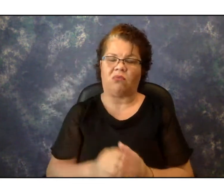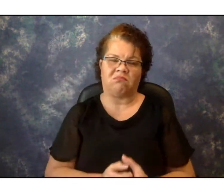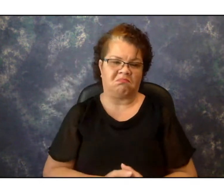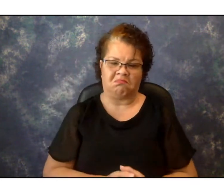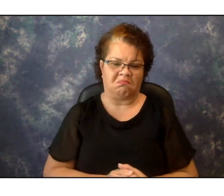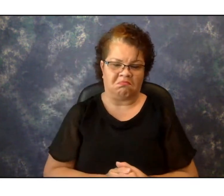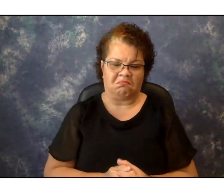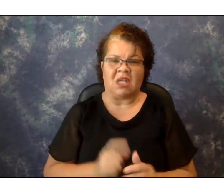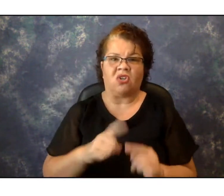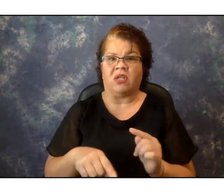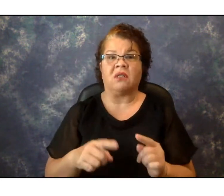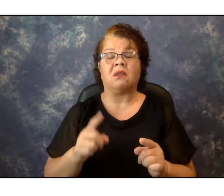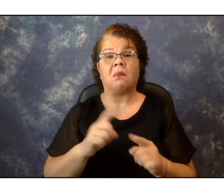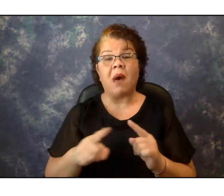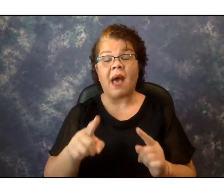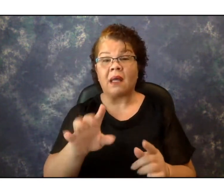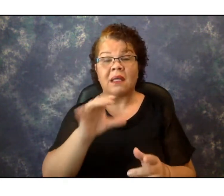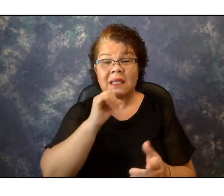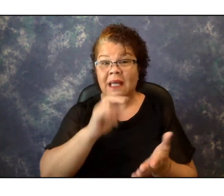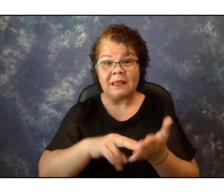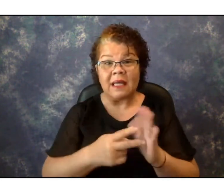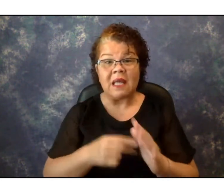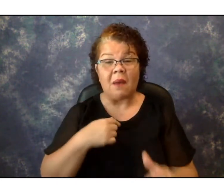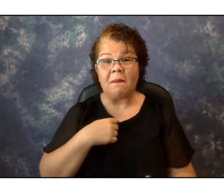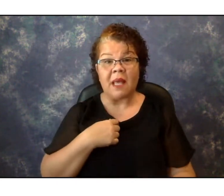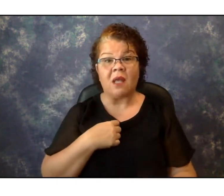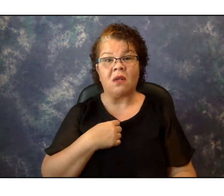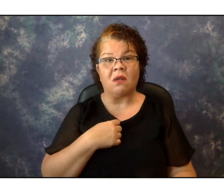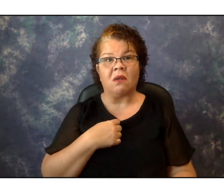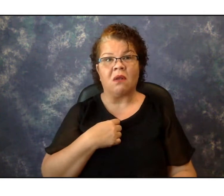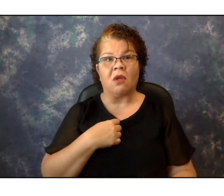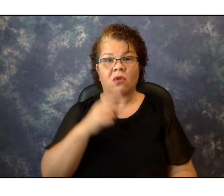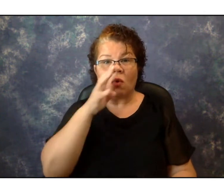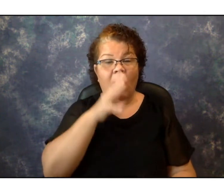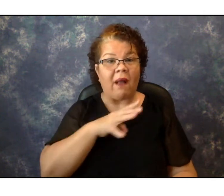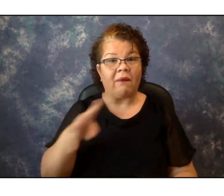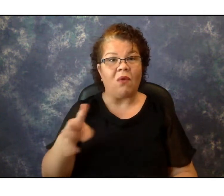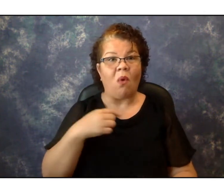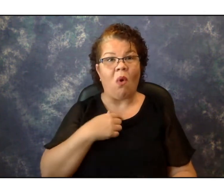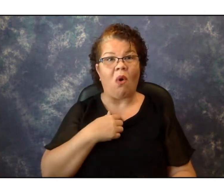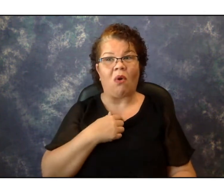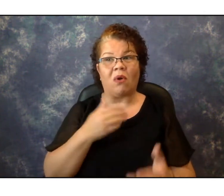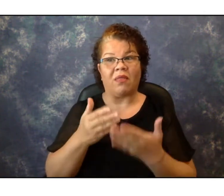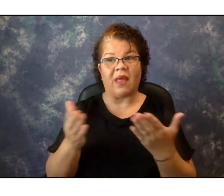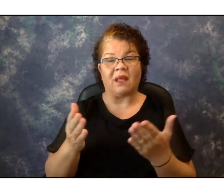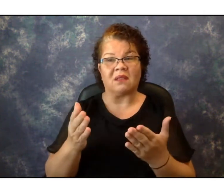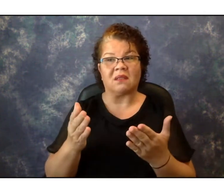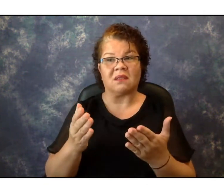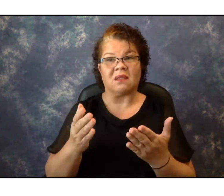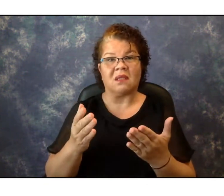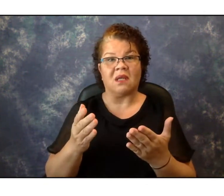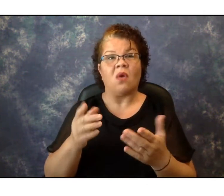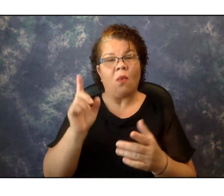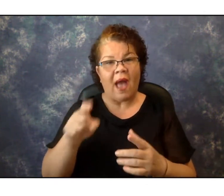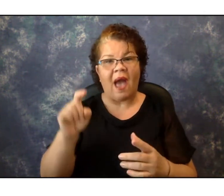sometimes we don't have to look at things that are tough in the right context and not just popping up on your screen in